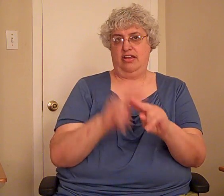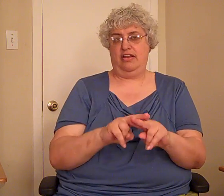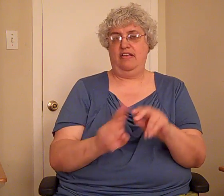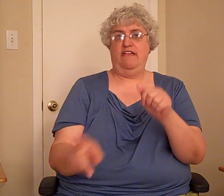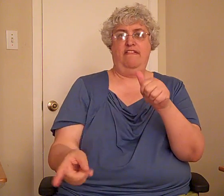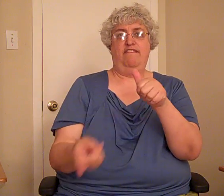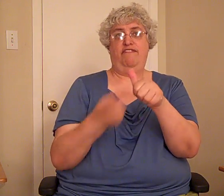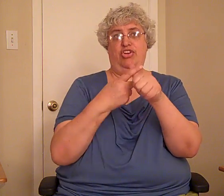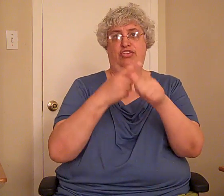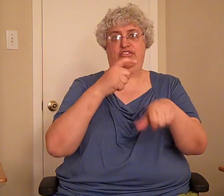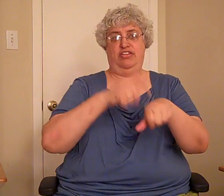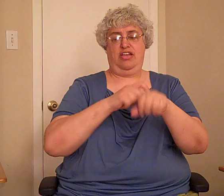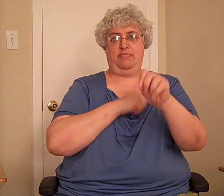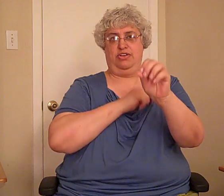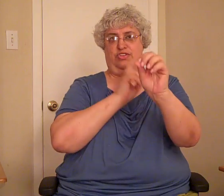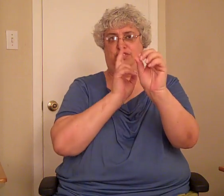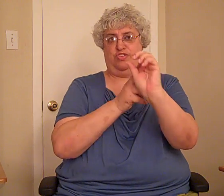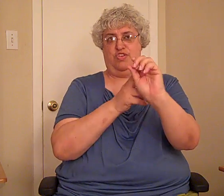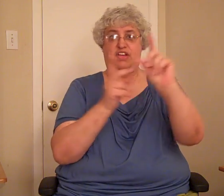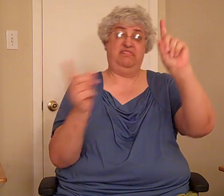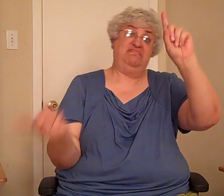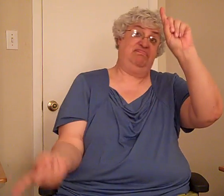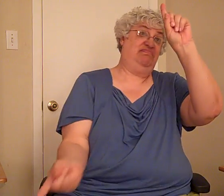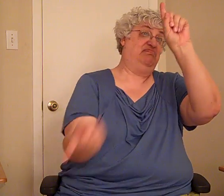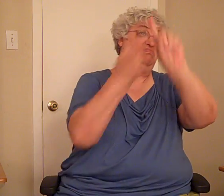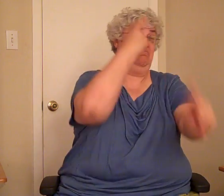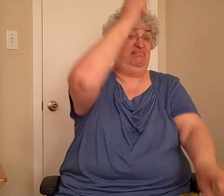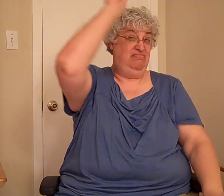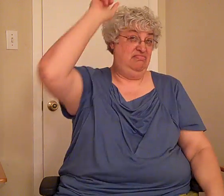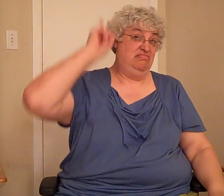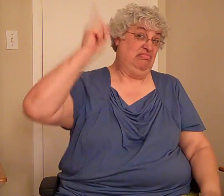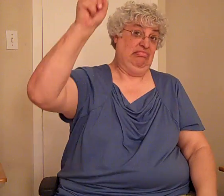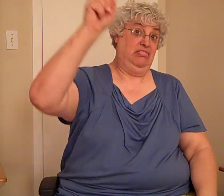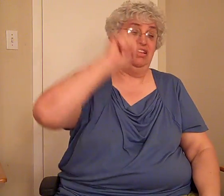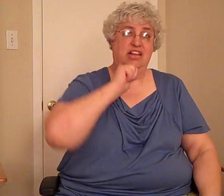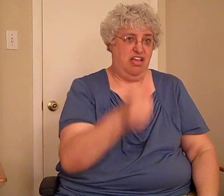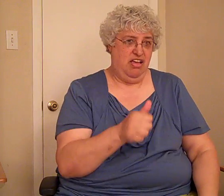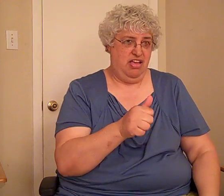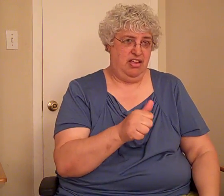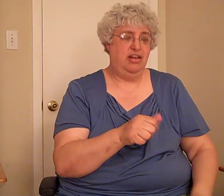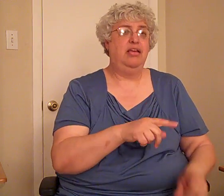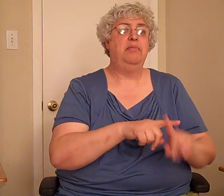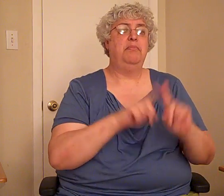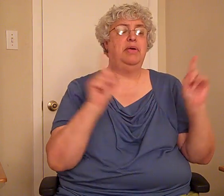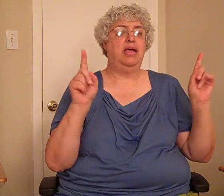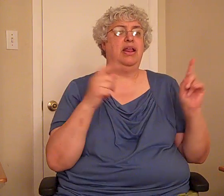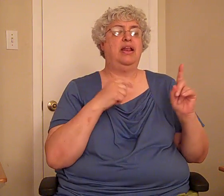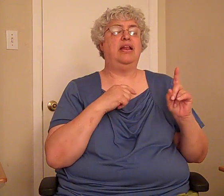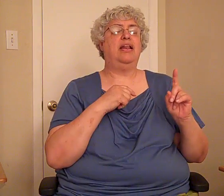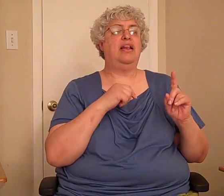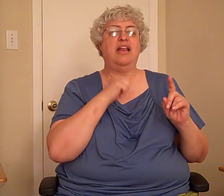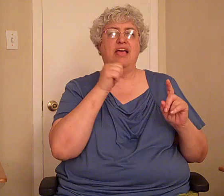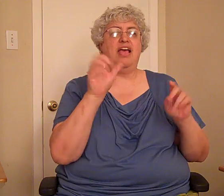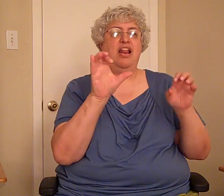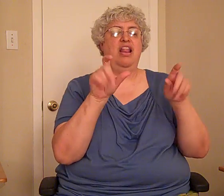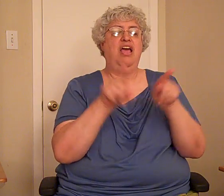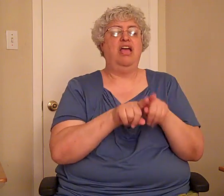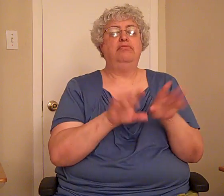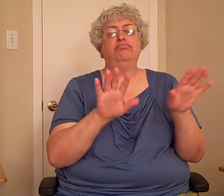month that I was in the deal, but I can tell you this. I can absolutely tell you this. I never treated it like a hobby. I